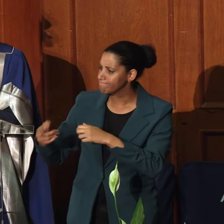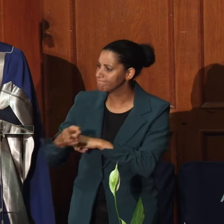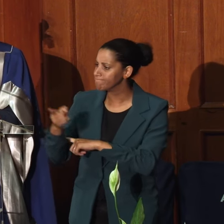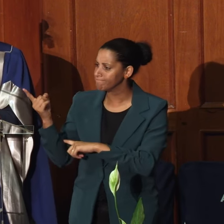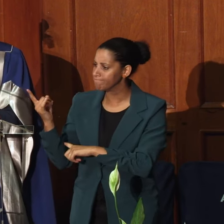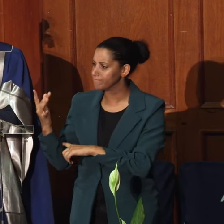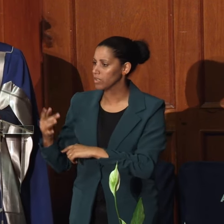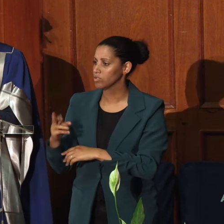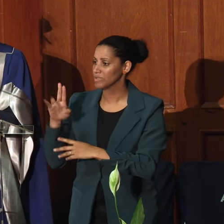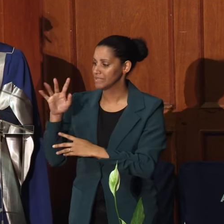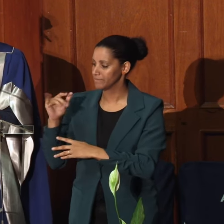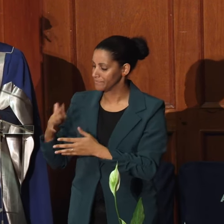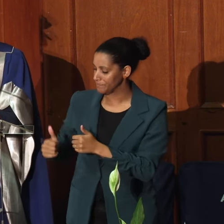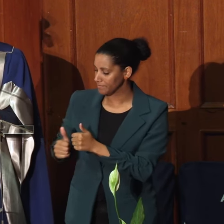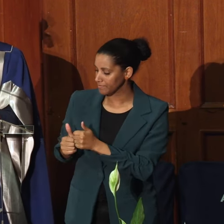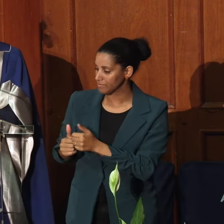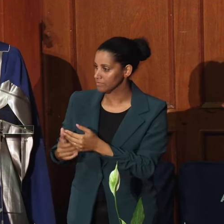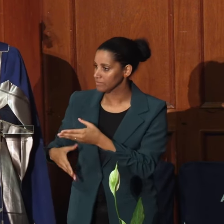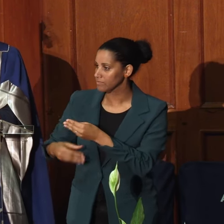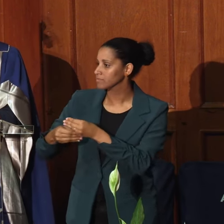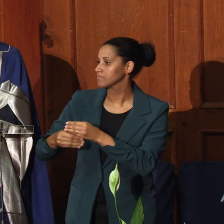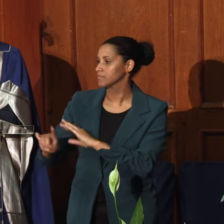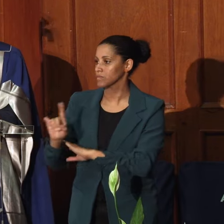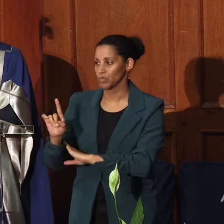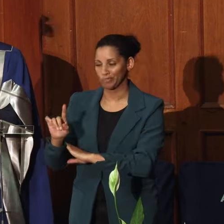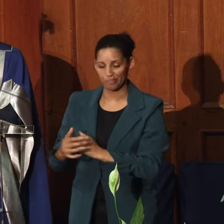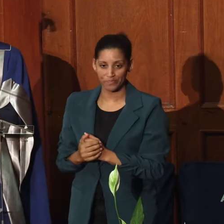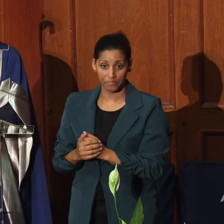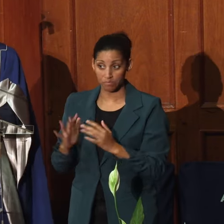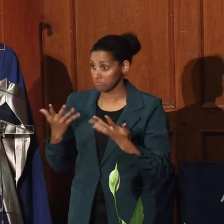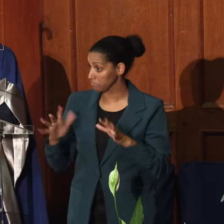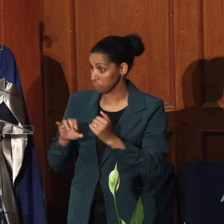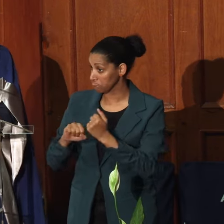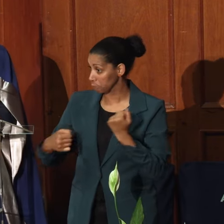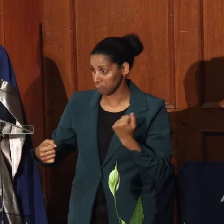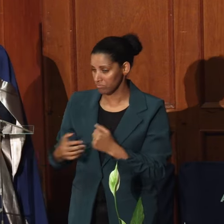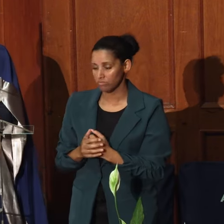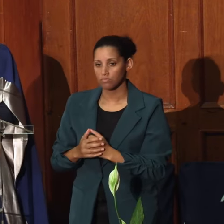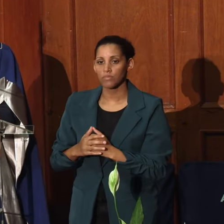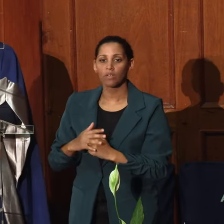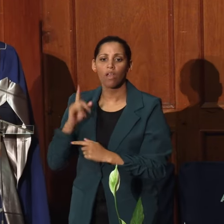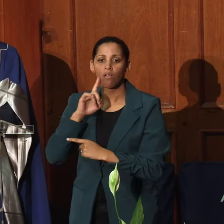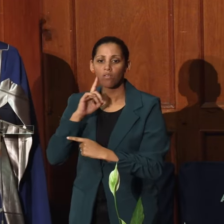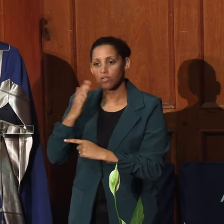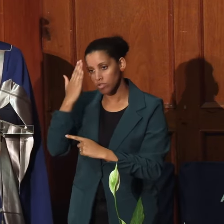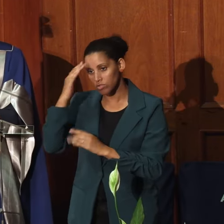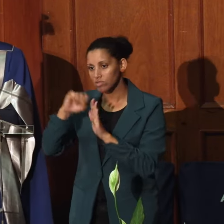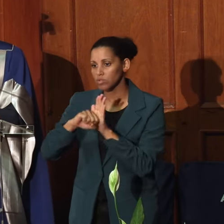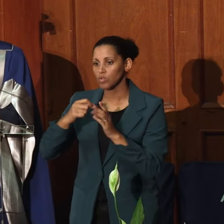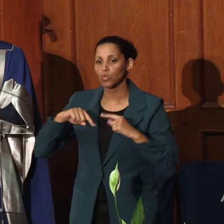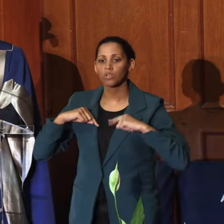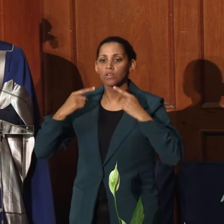UCT in addition to your degree. You know, in every graduation season, we announce the number